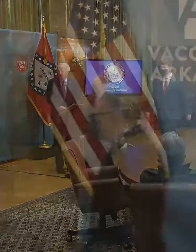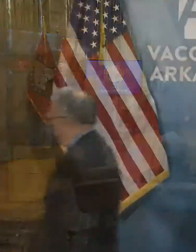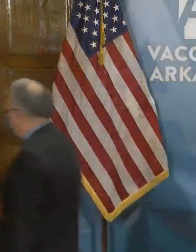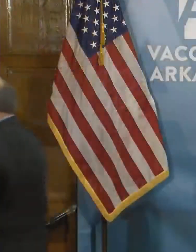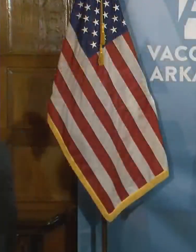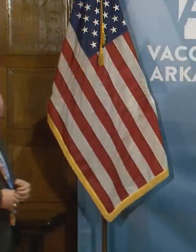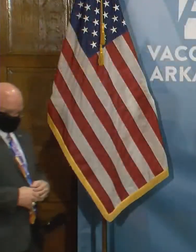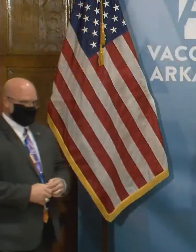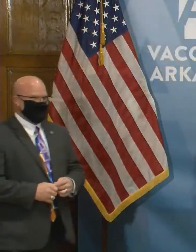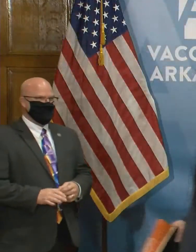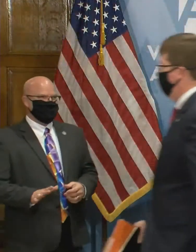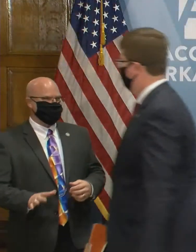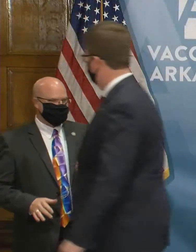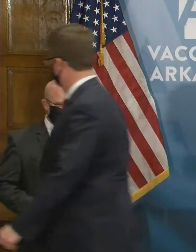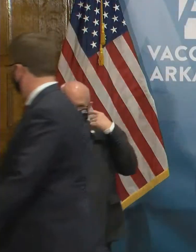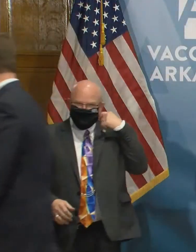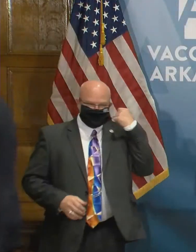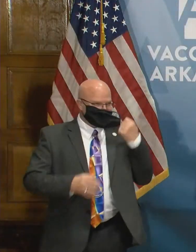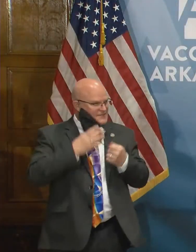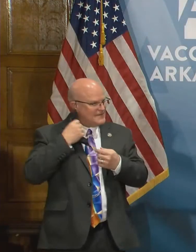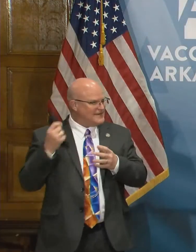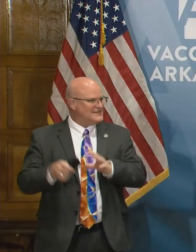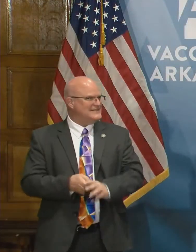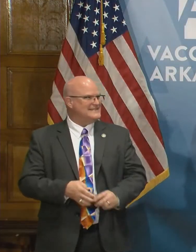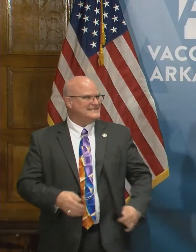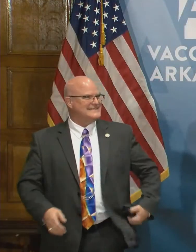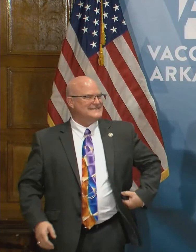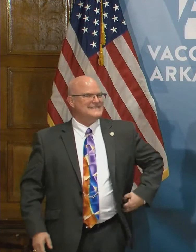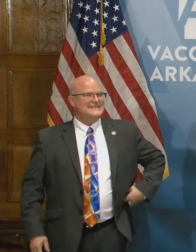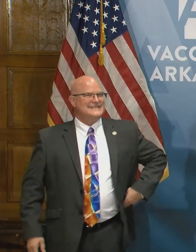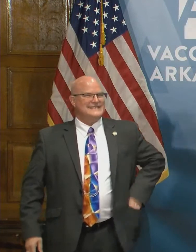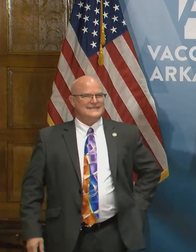Hello, Eddie. Good to see you again.